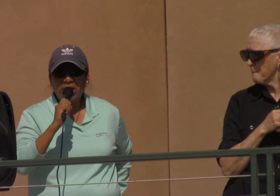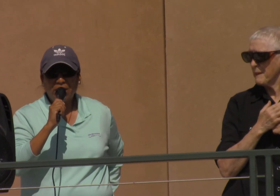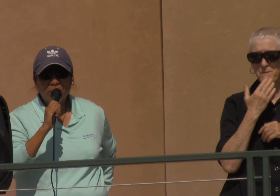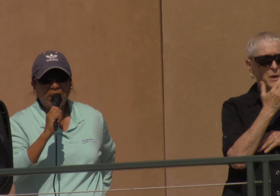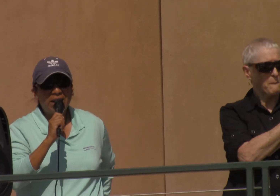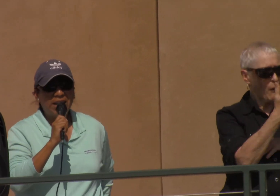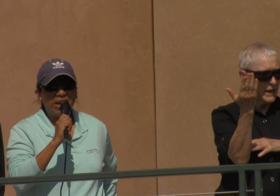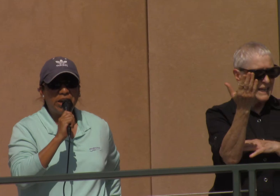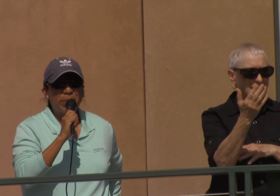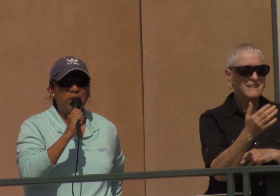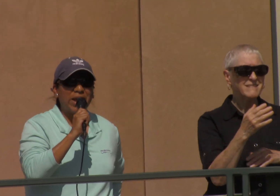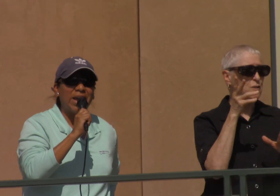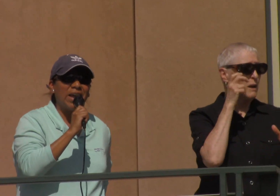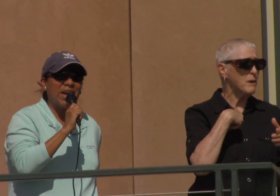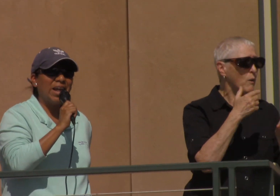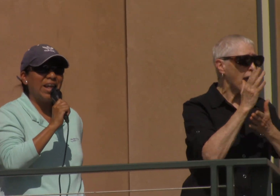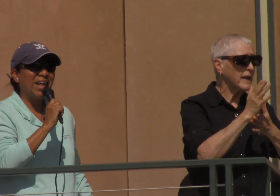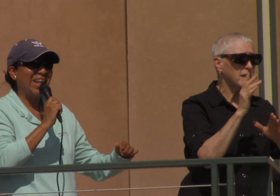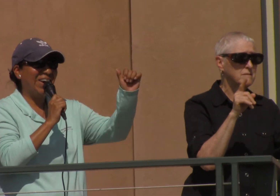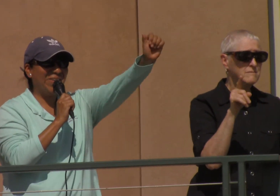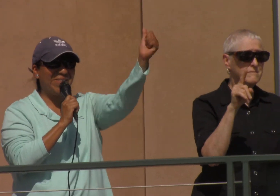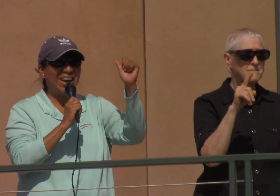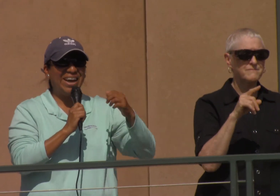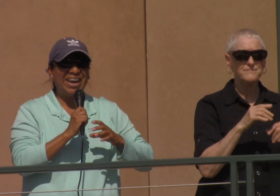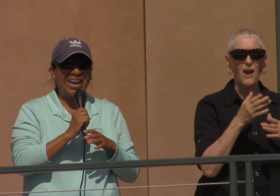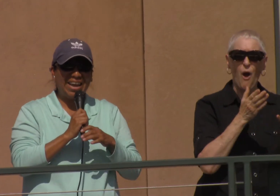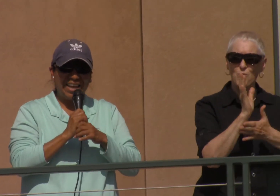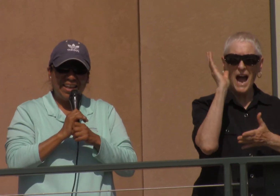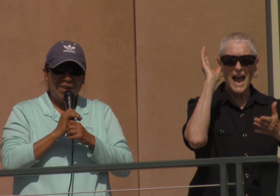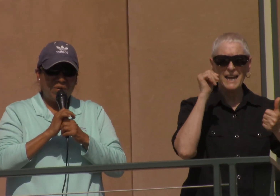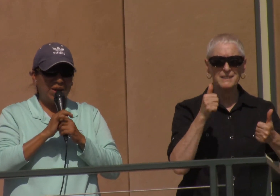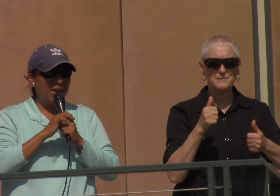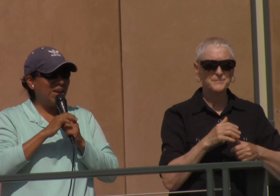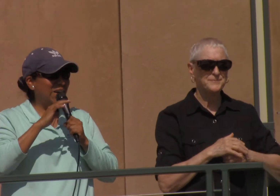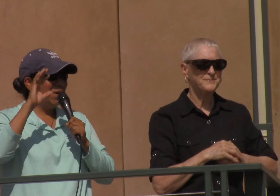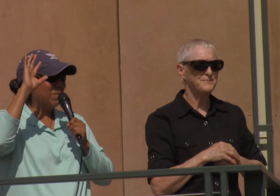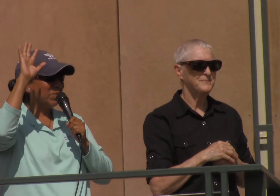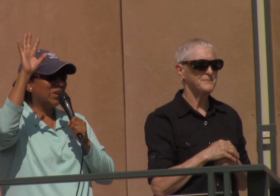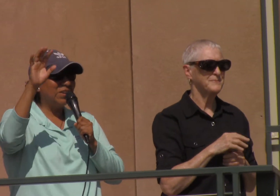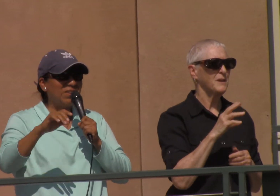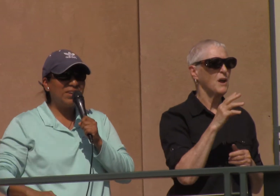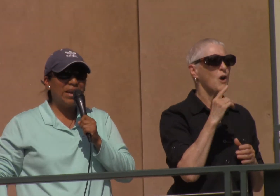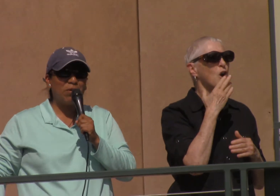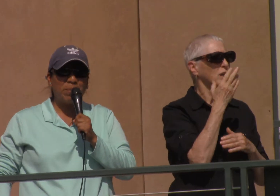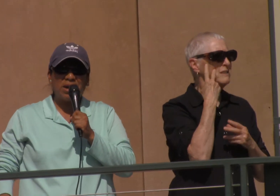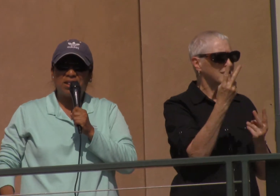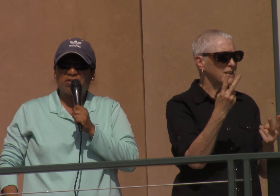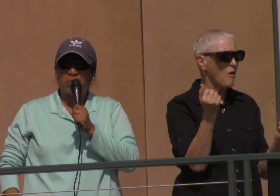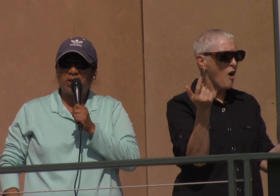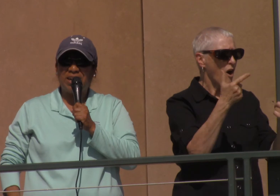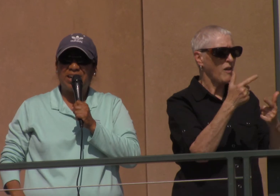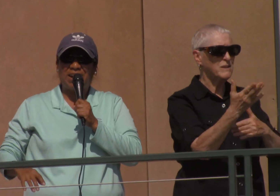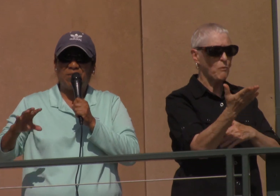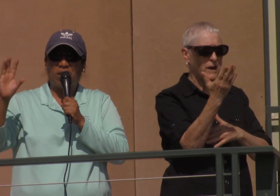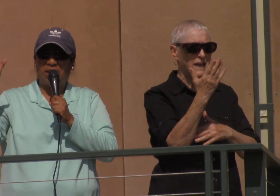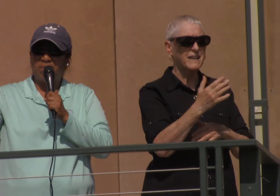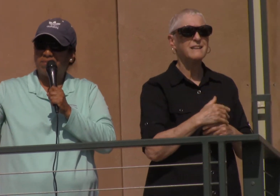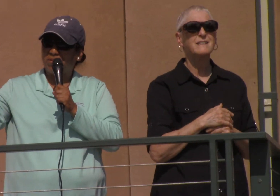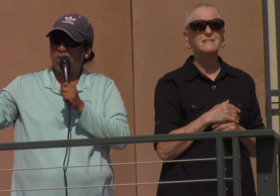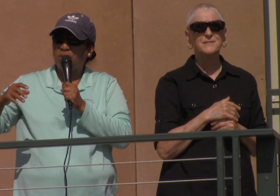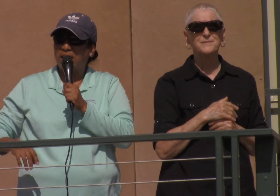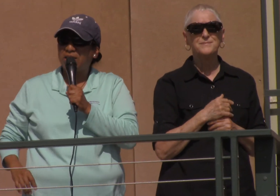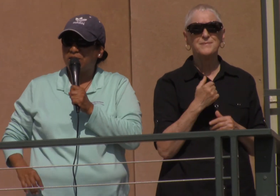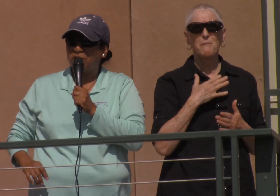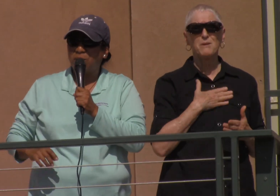Good morning, everybody. Can you hear me okay? Yeah. Yep. All right. Well, good to see everybody this morning.